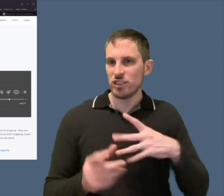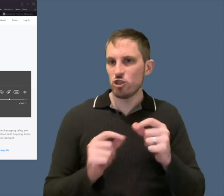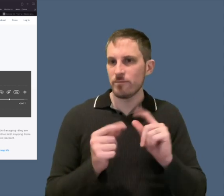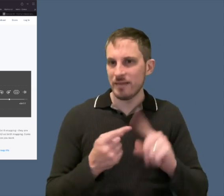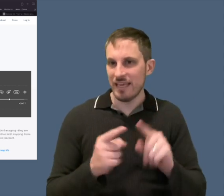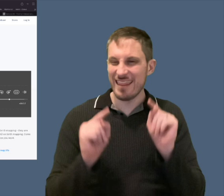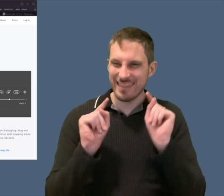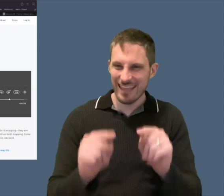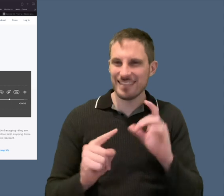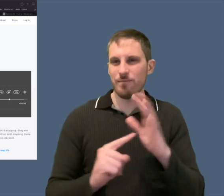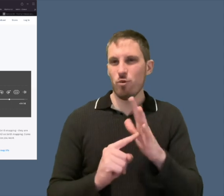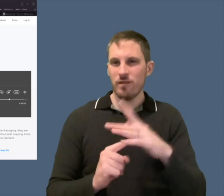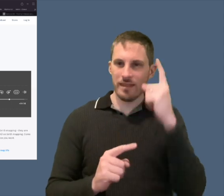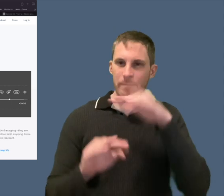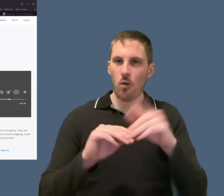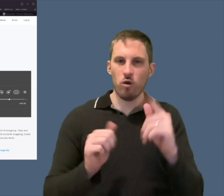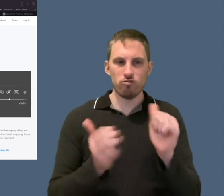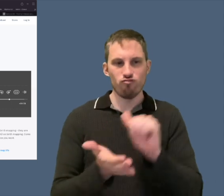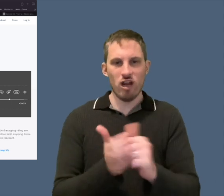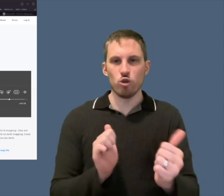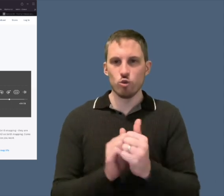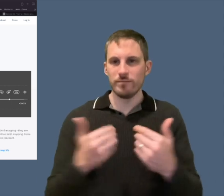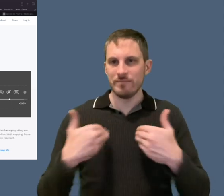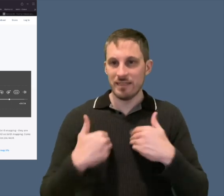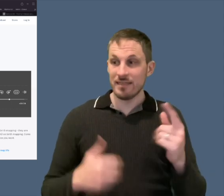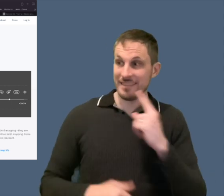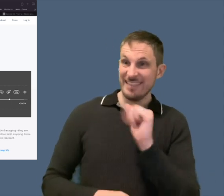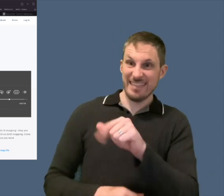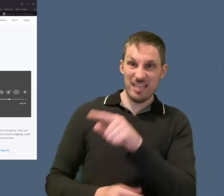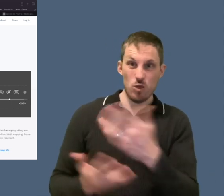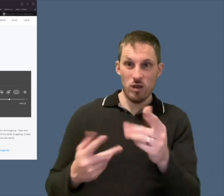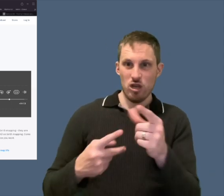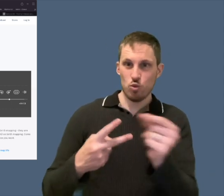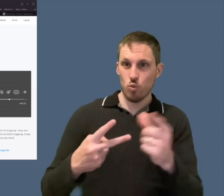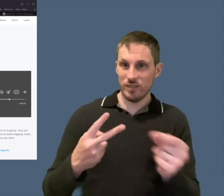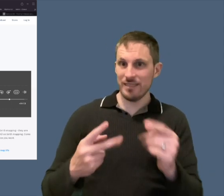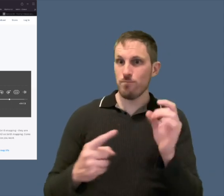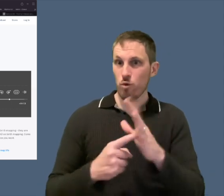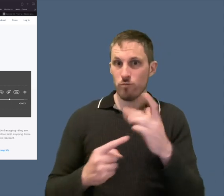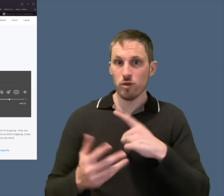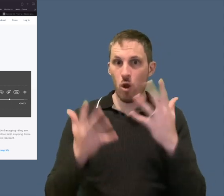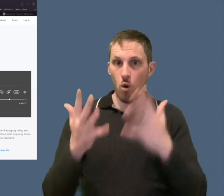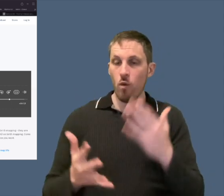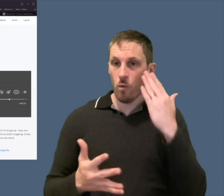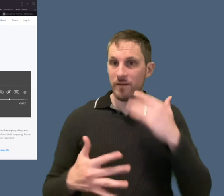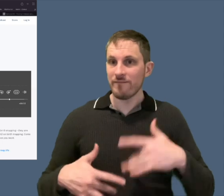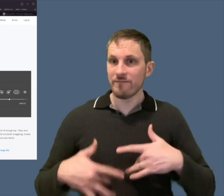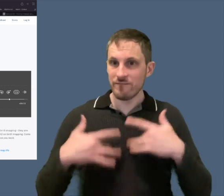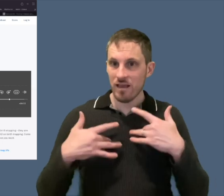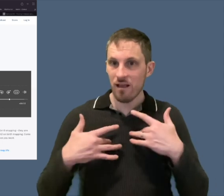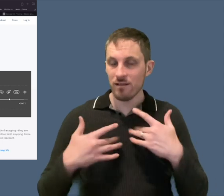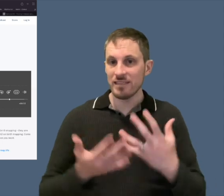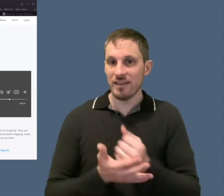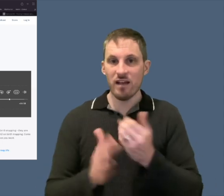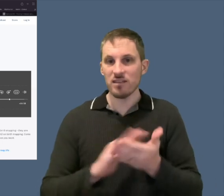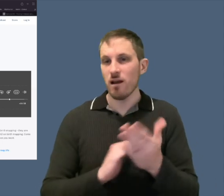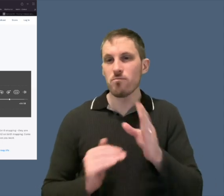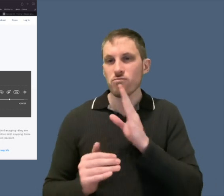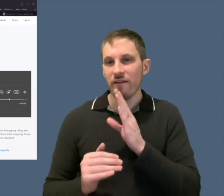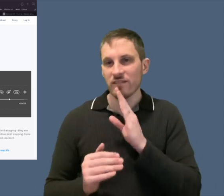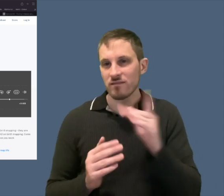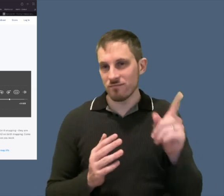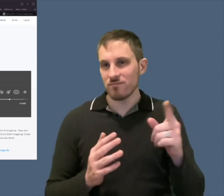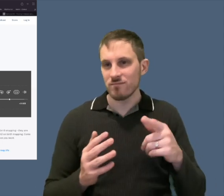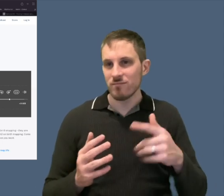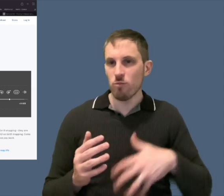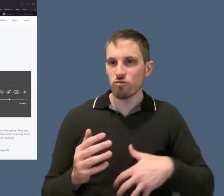What is right for me? And that's where choice is so important, because lots of women do feel really safe under private obstetric care and they want that. And